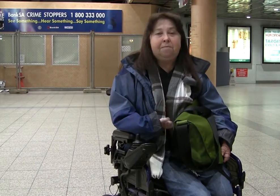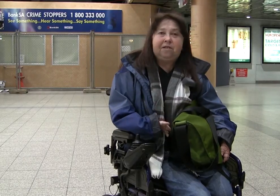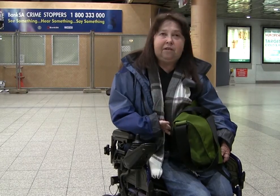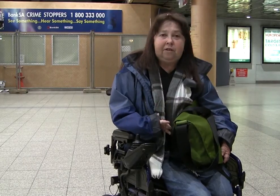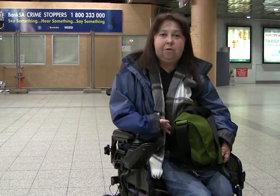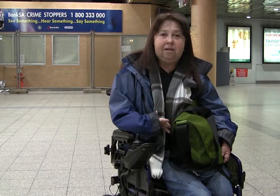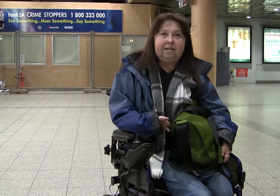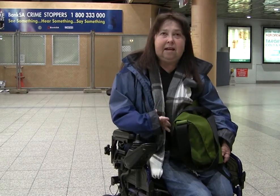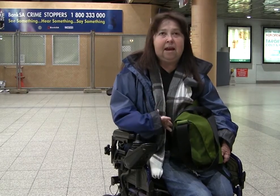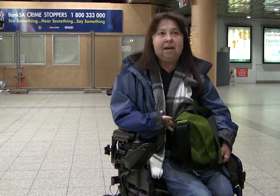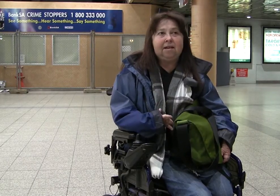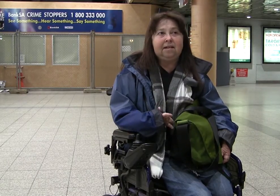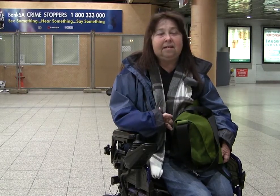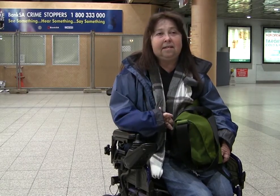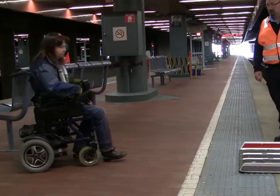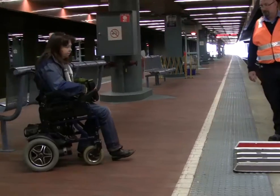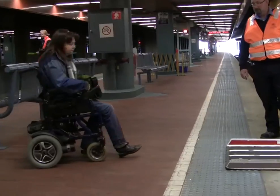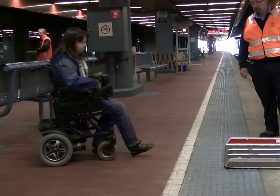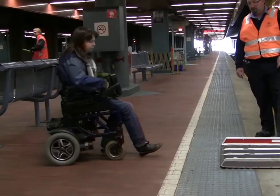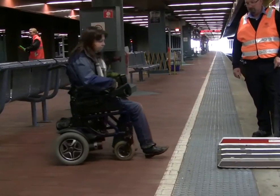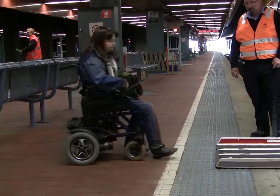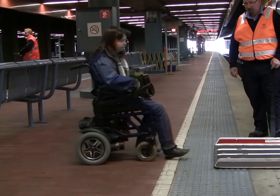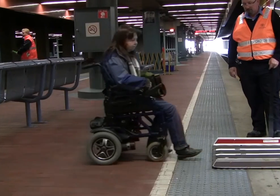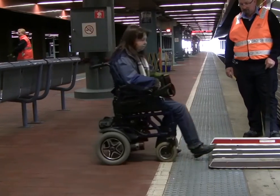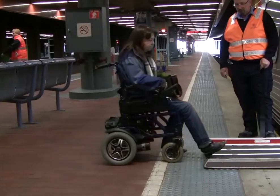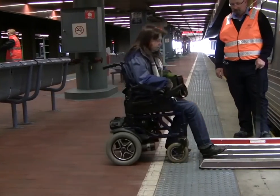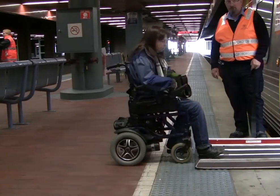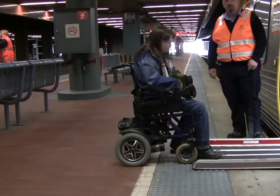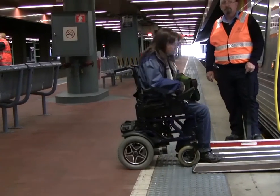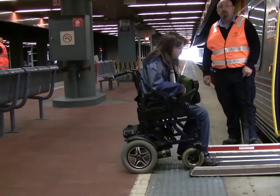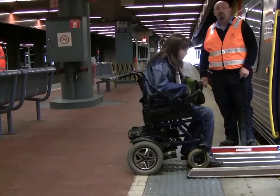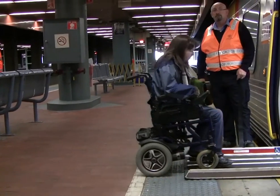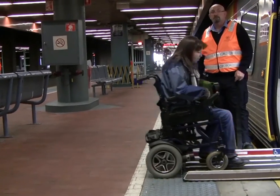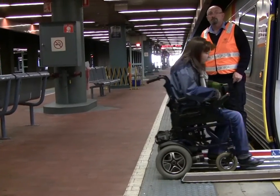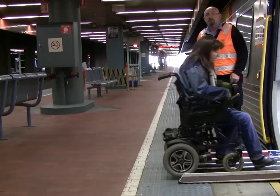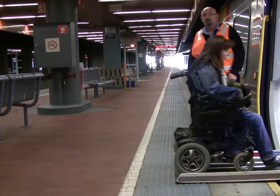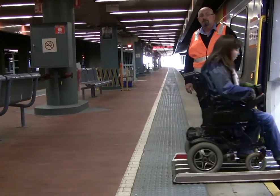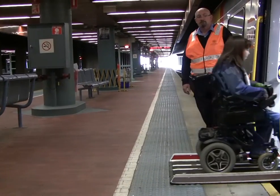happy to do it and it makes the whole system accessible so that's fantastic.